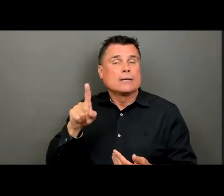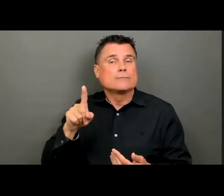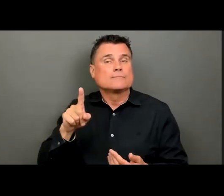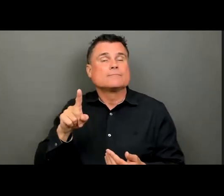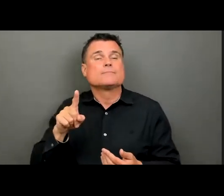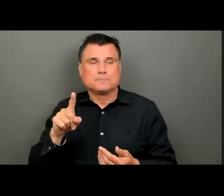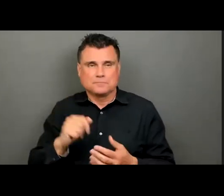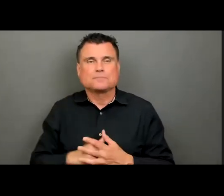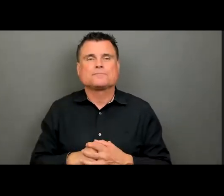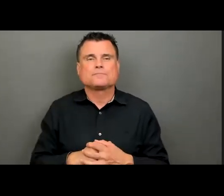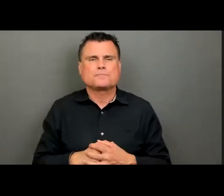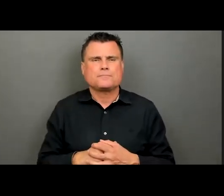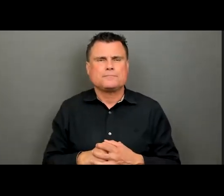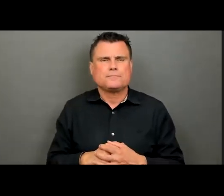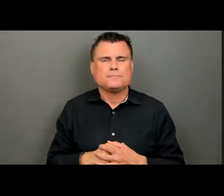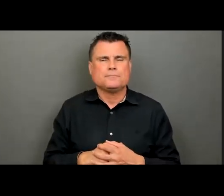are, first of all,